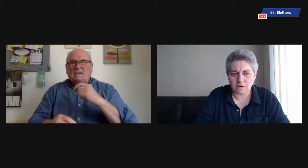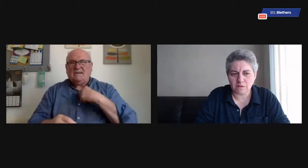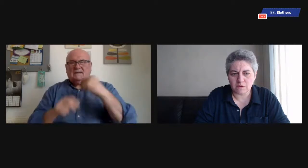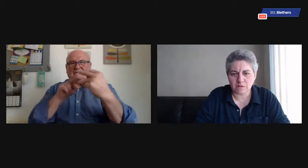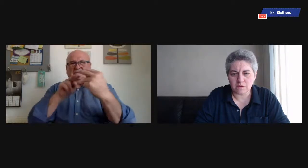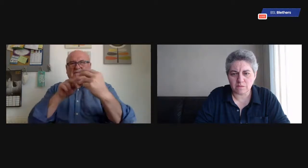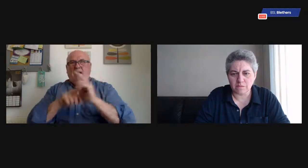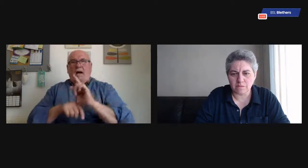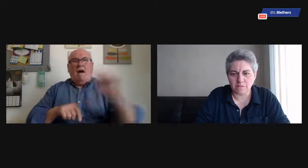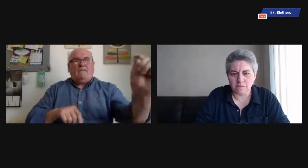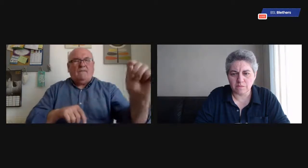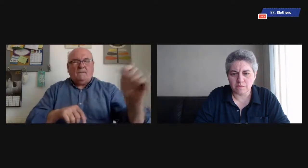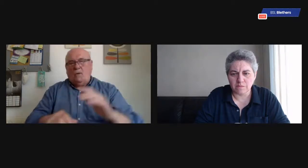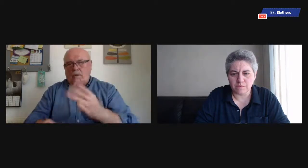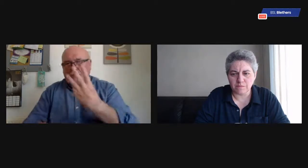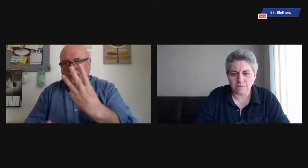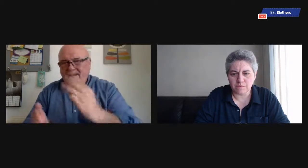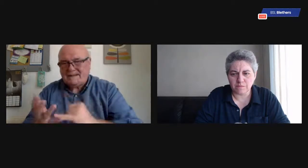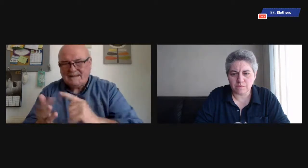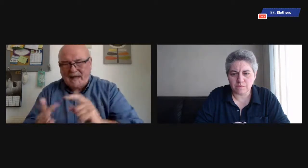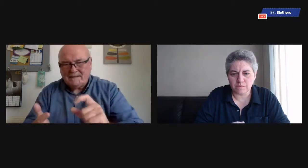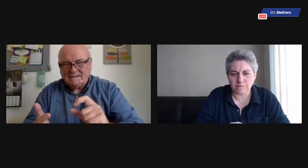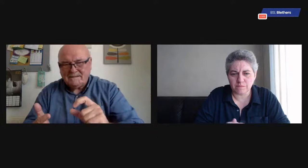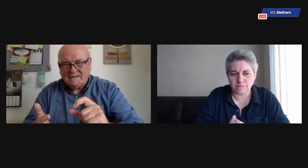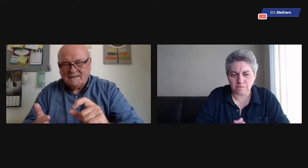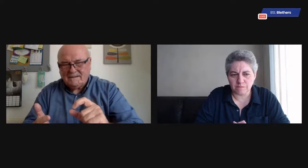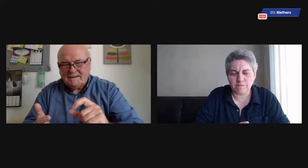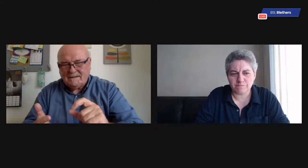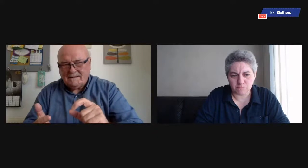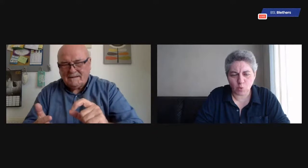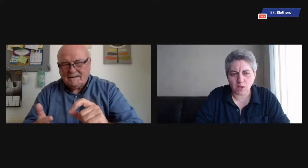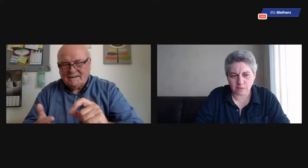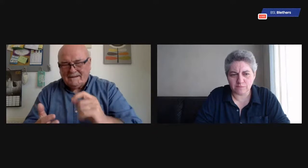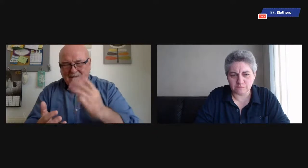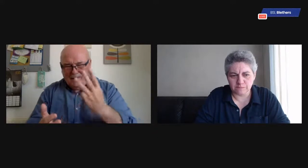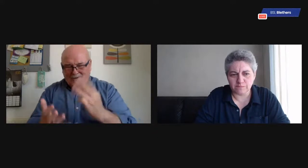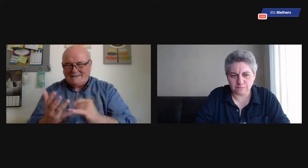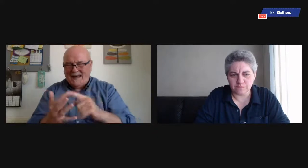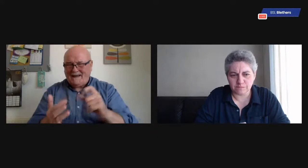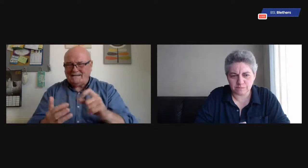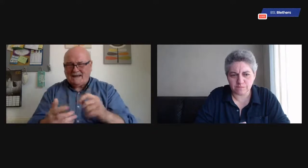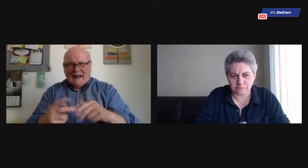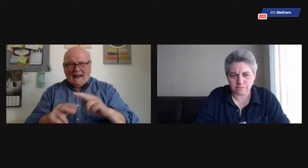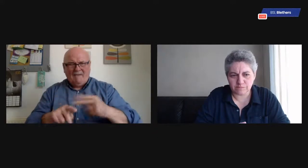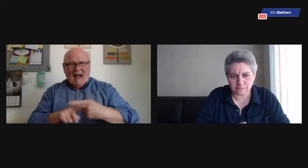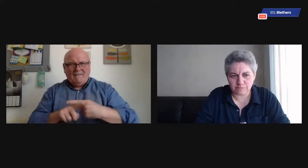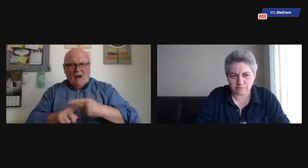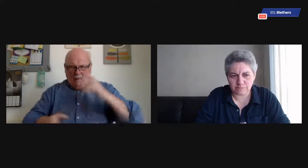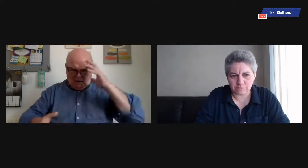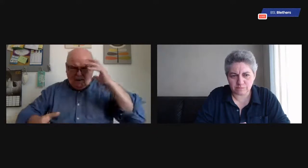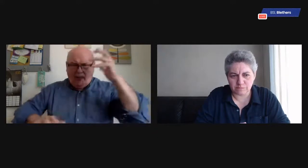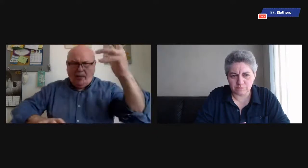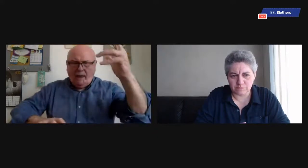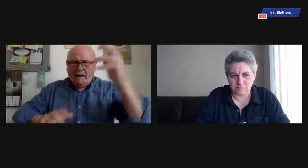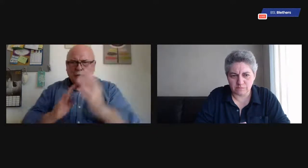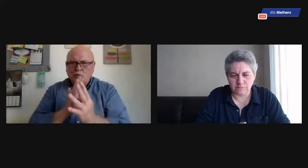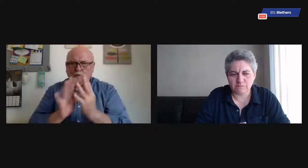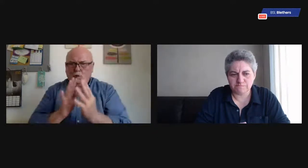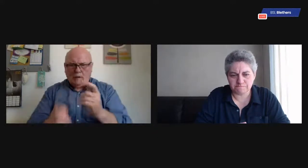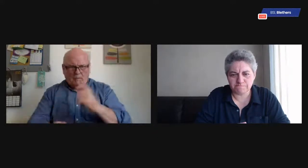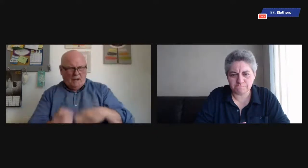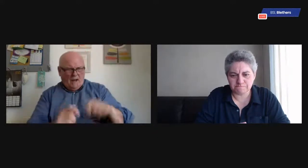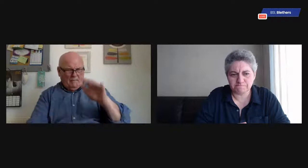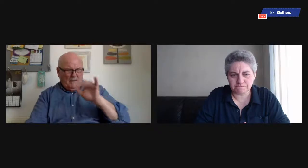how long, say you were there, saw it, and then off. It was 3 minutes rather than you were there for half an hour. So, you